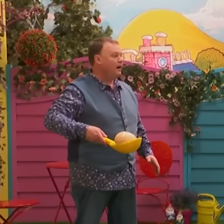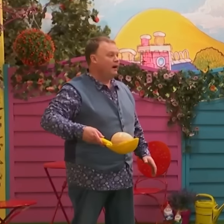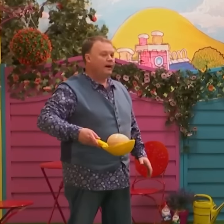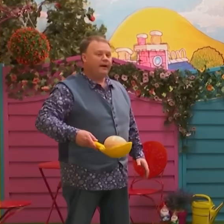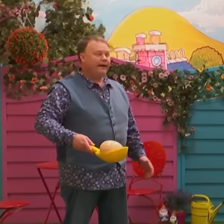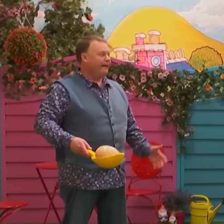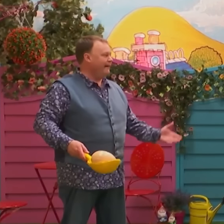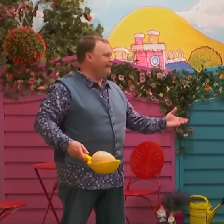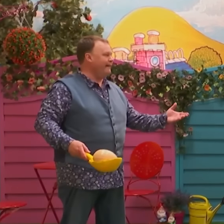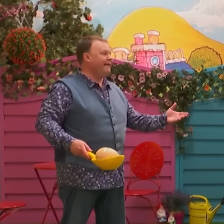winner!